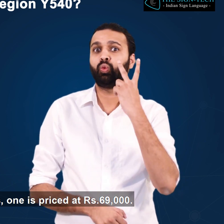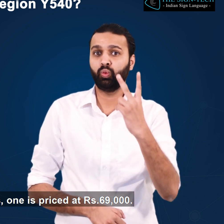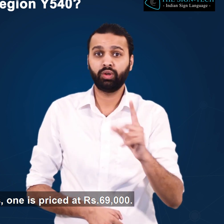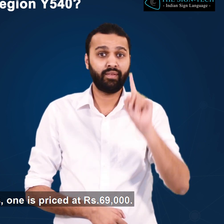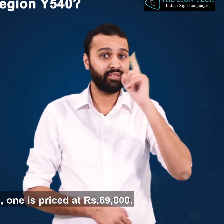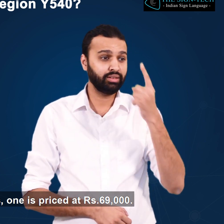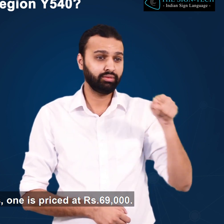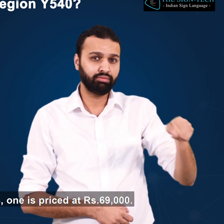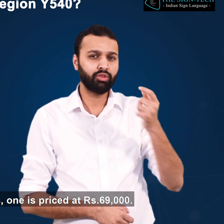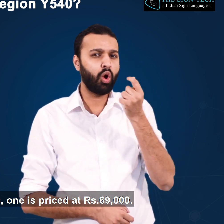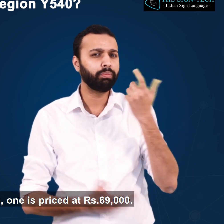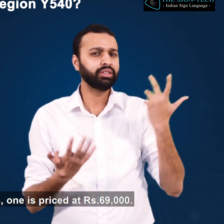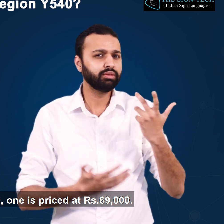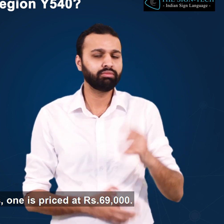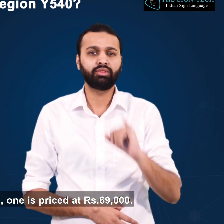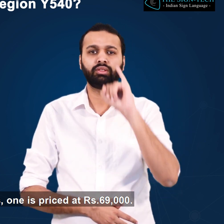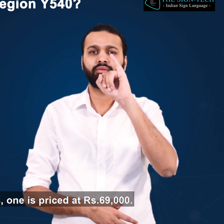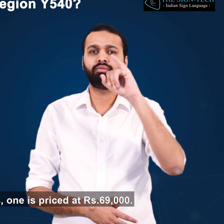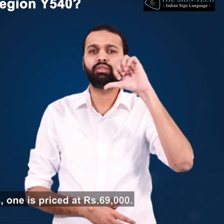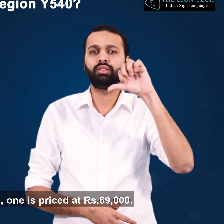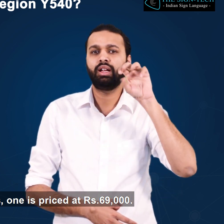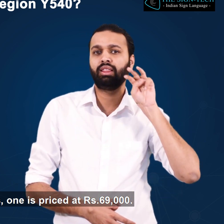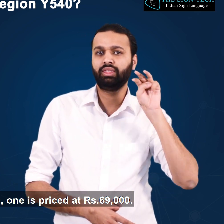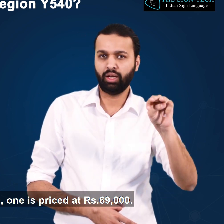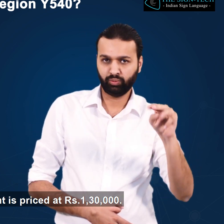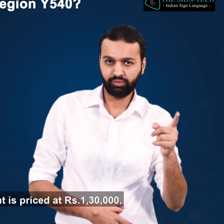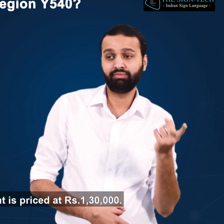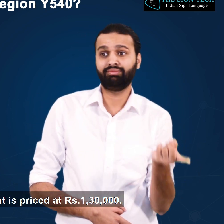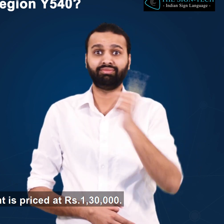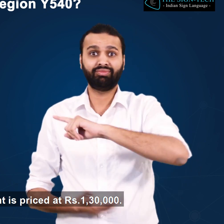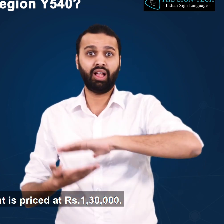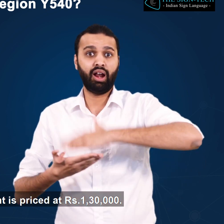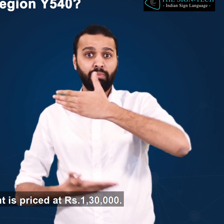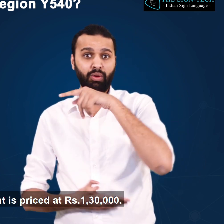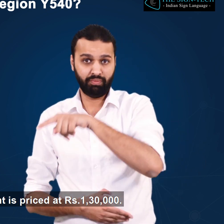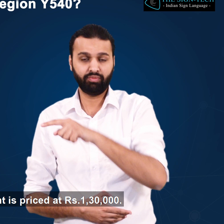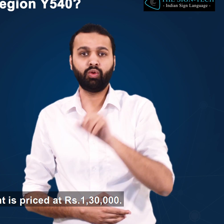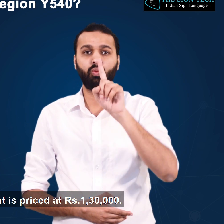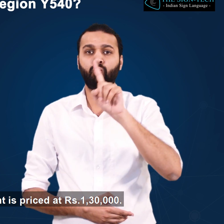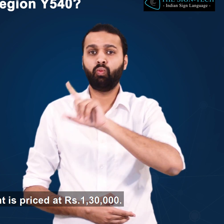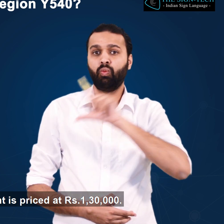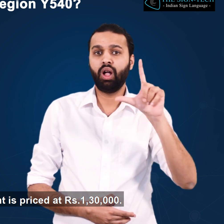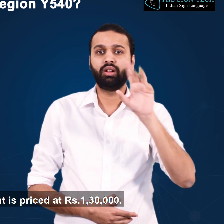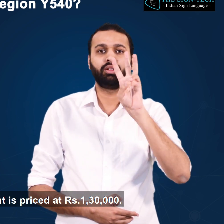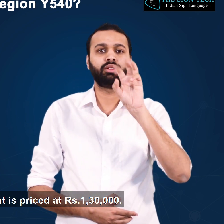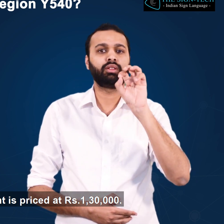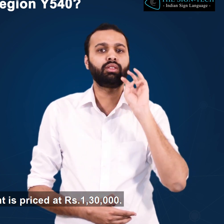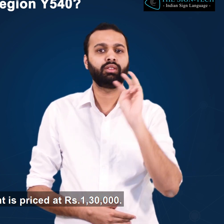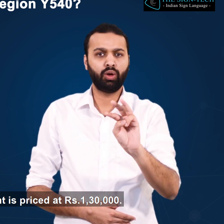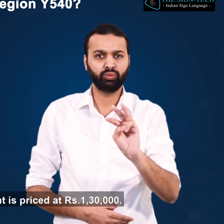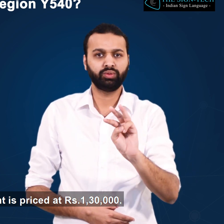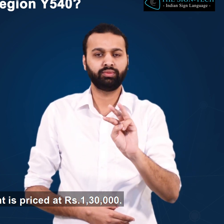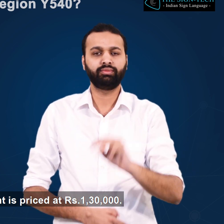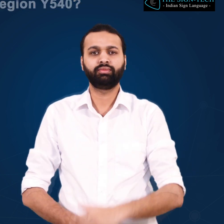One is priced at 69,000 rupees. And the other variant is priced at 1,30,000 rupees.